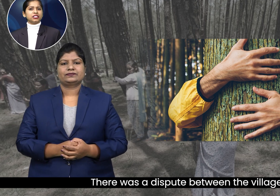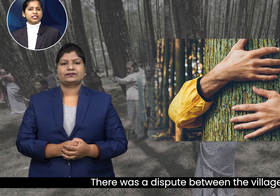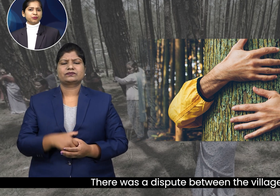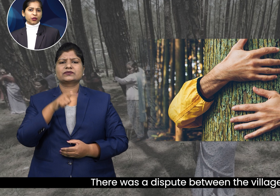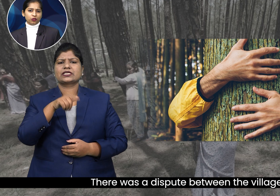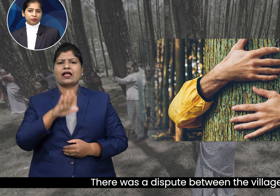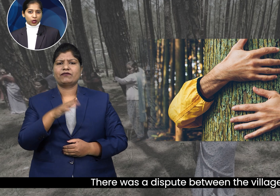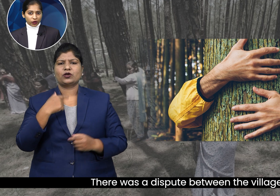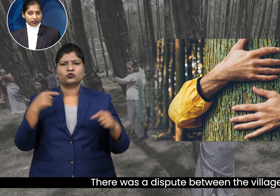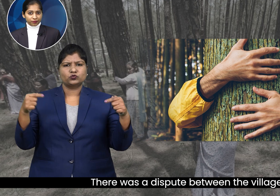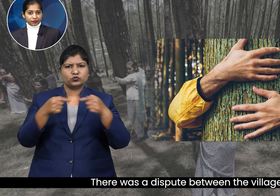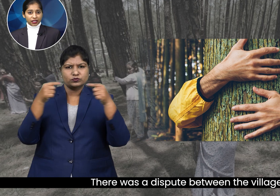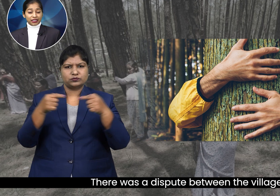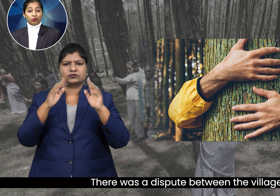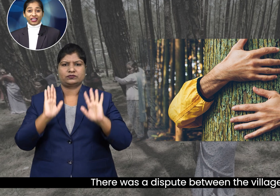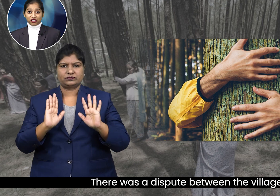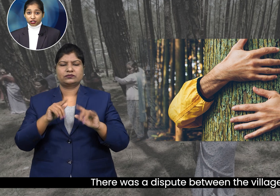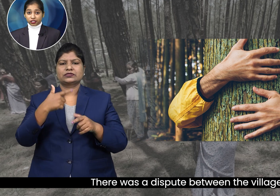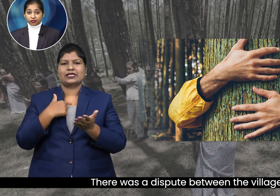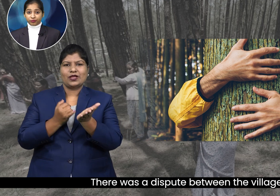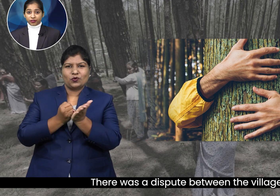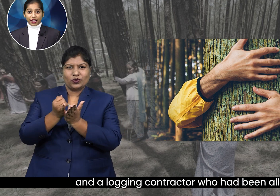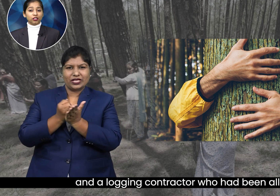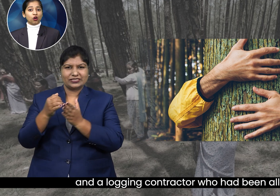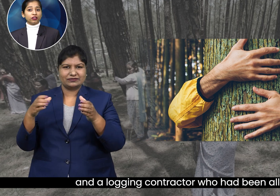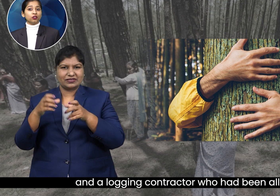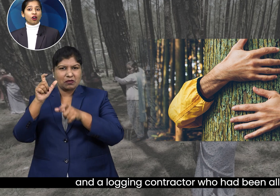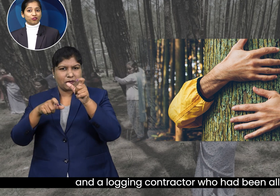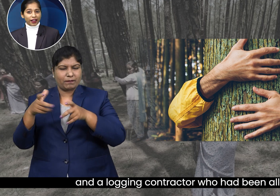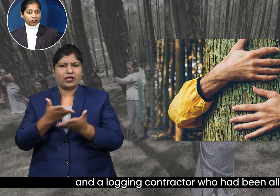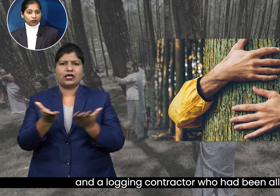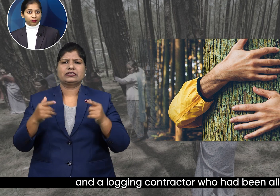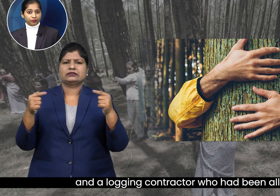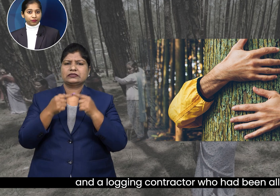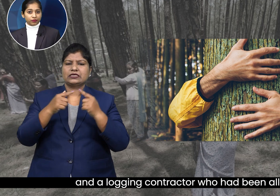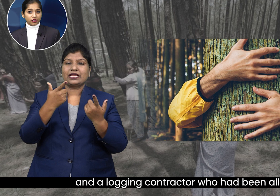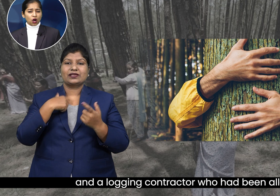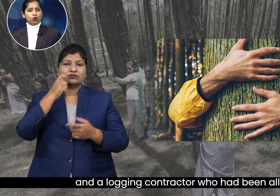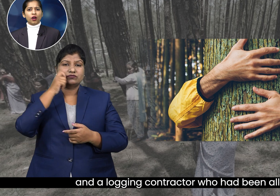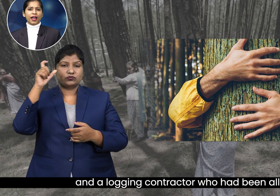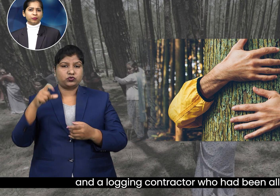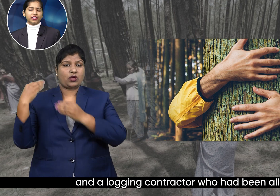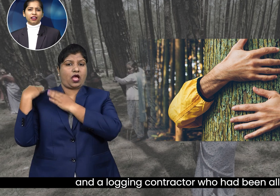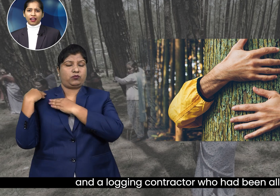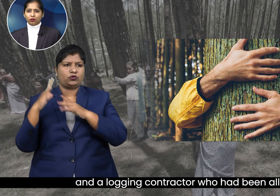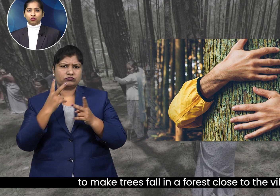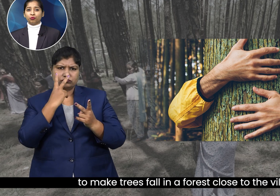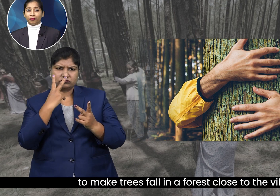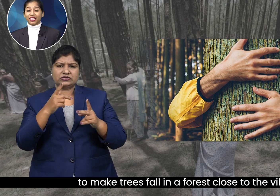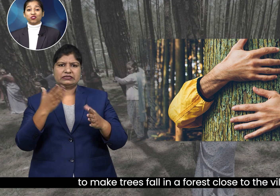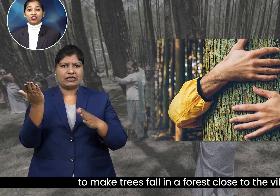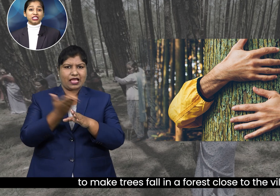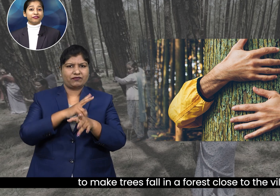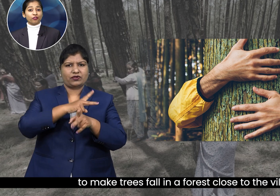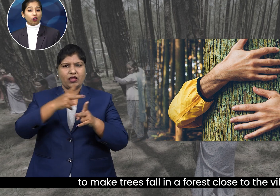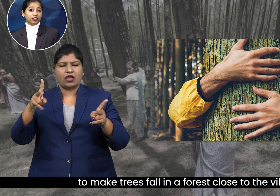There was a dispute between the villagers and a logging contractor who had been allowed to